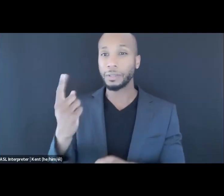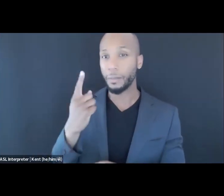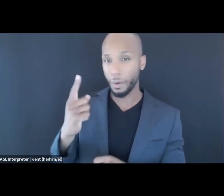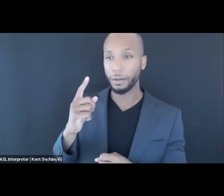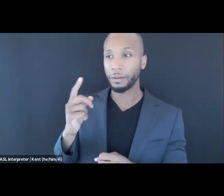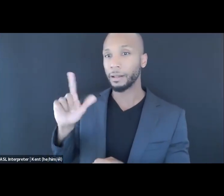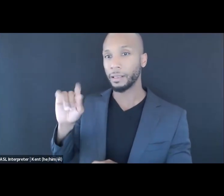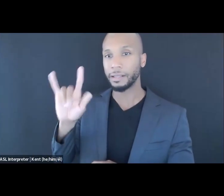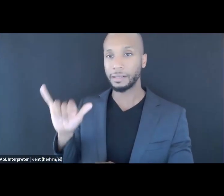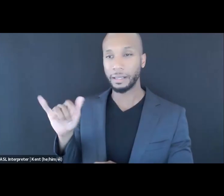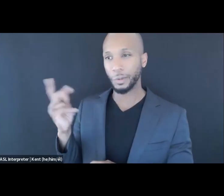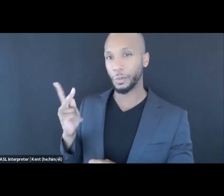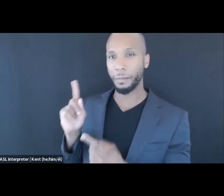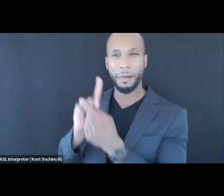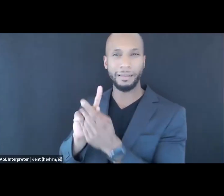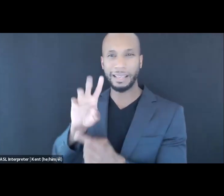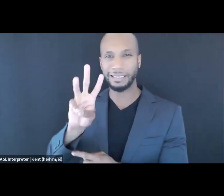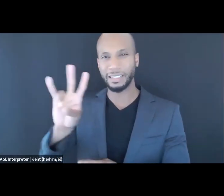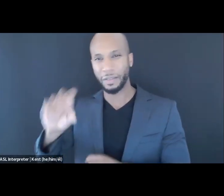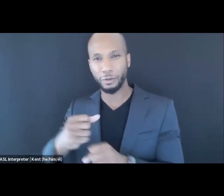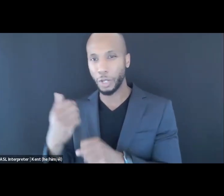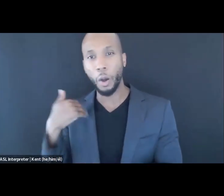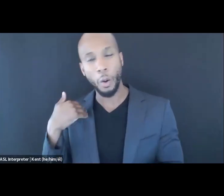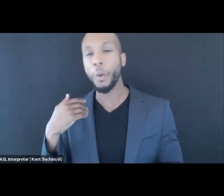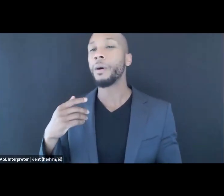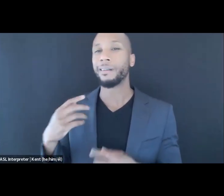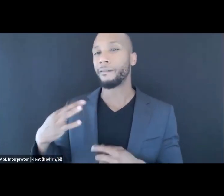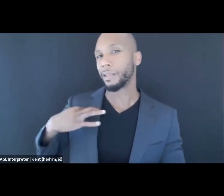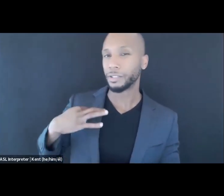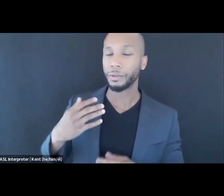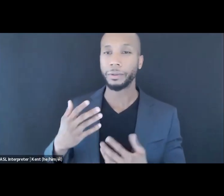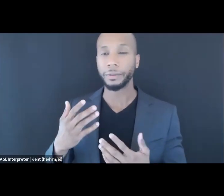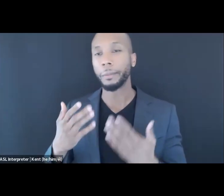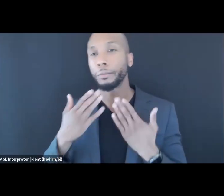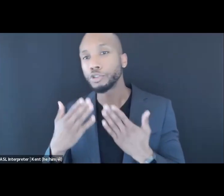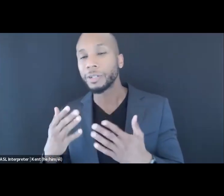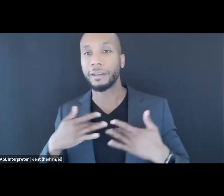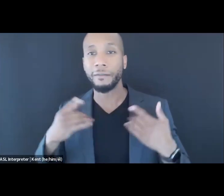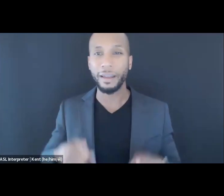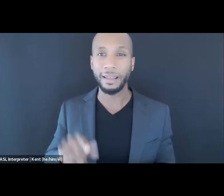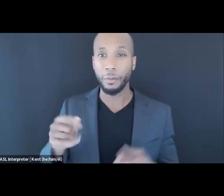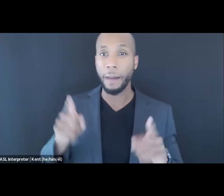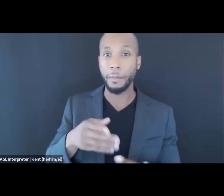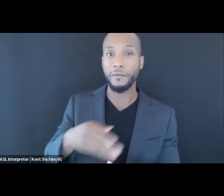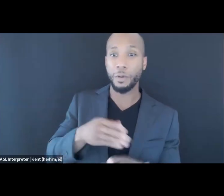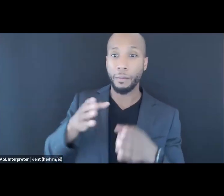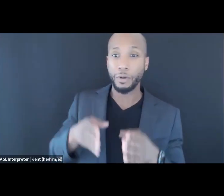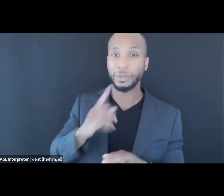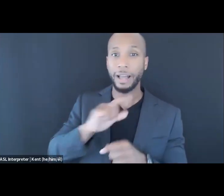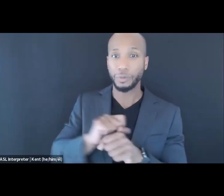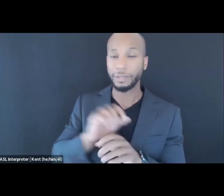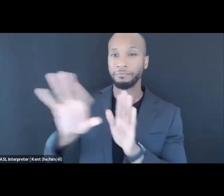Lindsay and I met 6 or 7 years ago at a volunteer appreciation event. And this was before this person was ever elected to